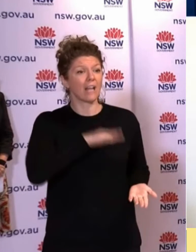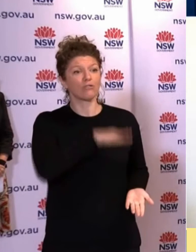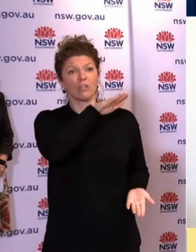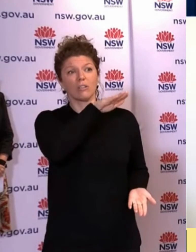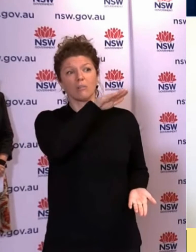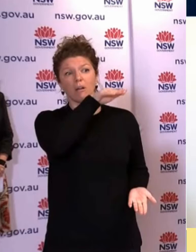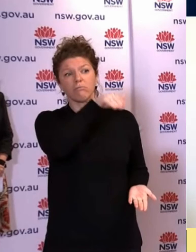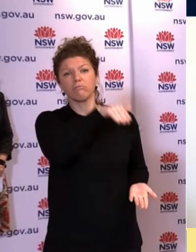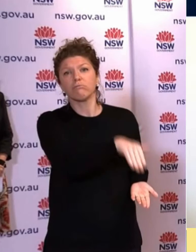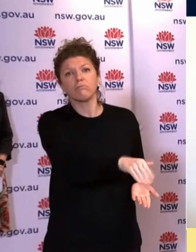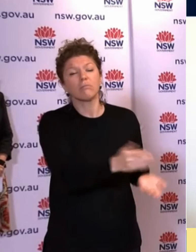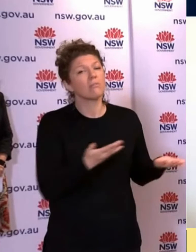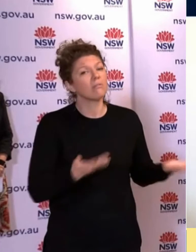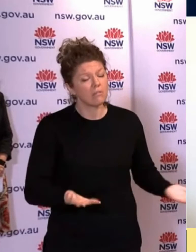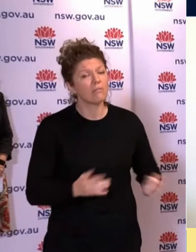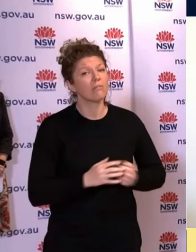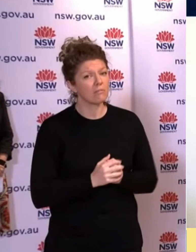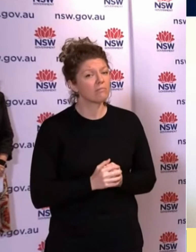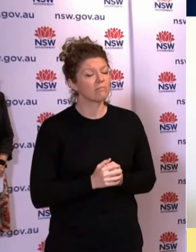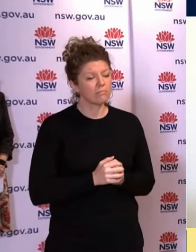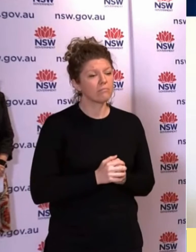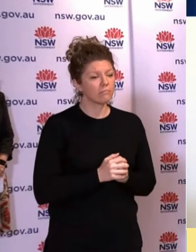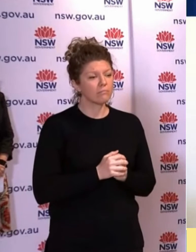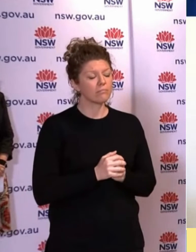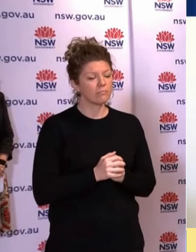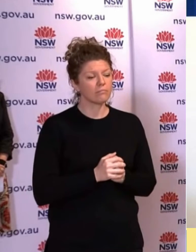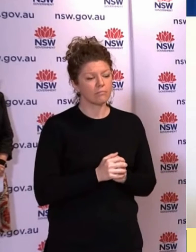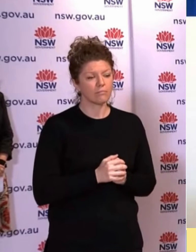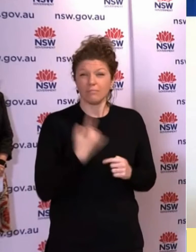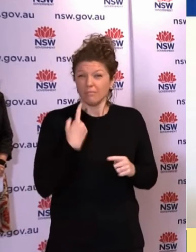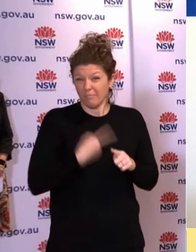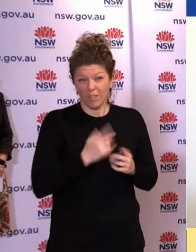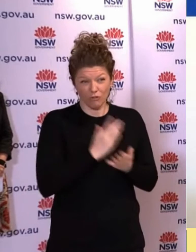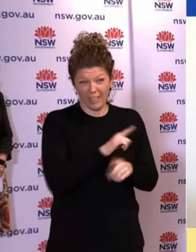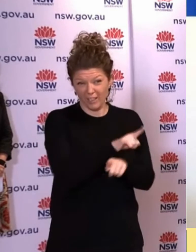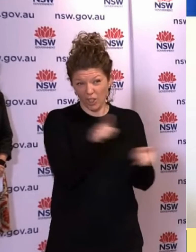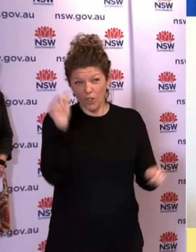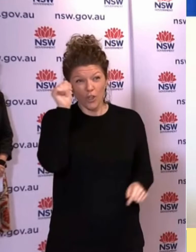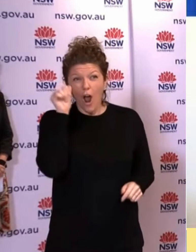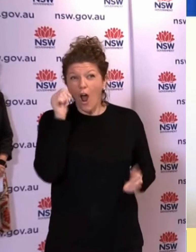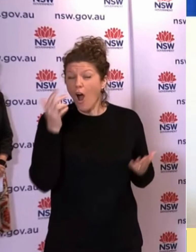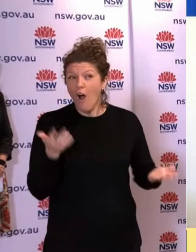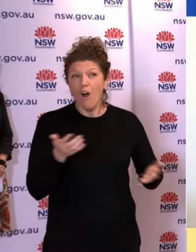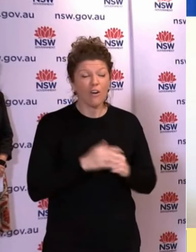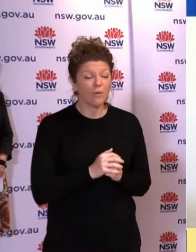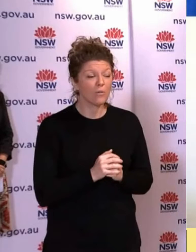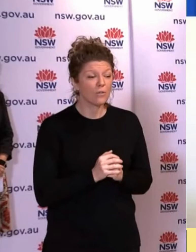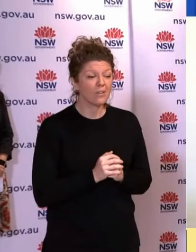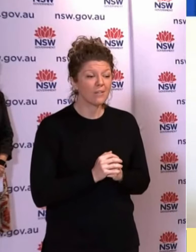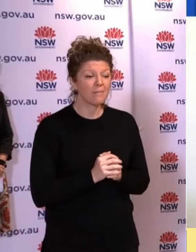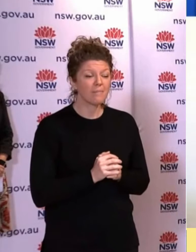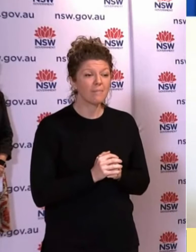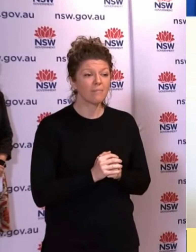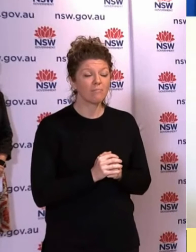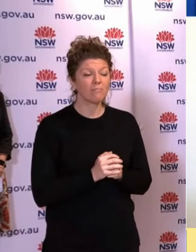escalation. The other thing I think that we've got to remember, and I think most of the community would be well aware of this now, is that the symptoms